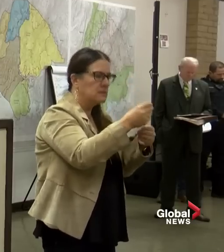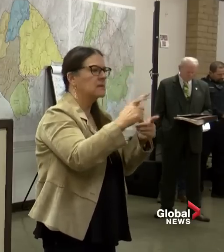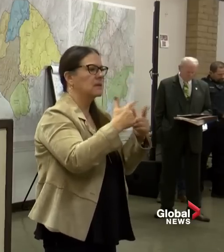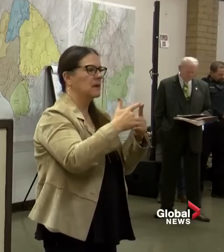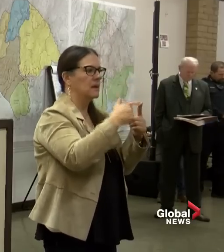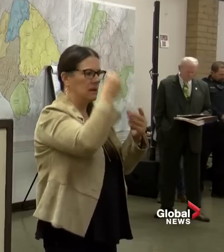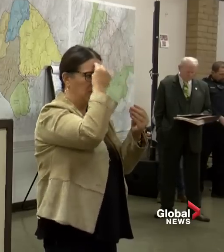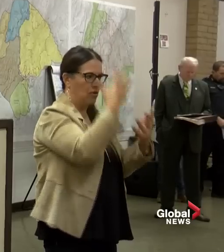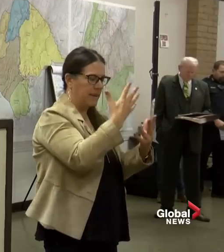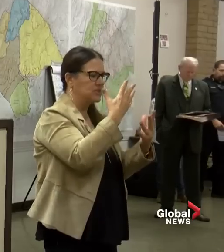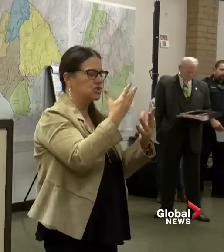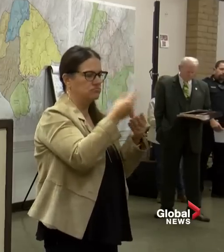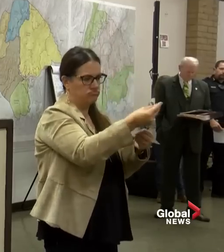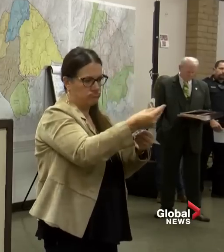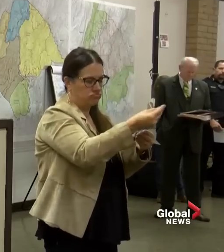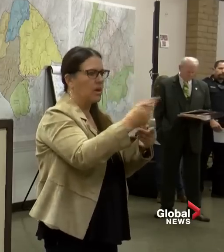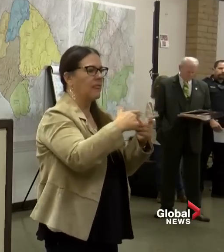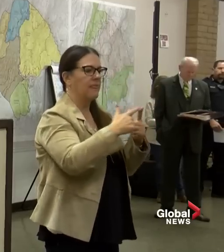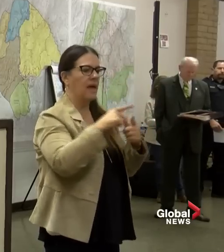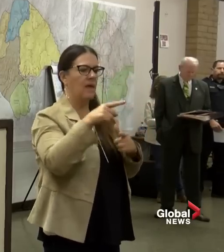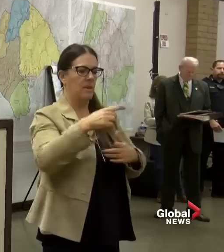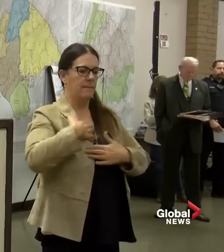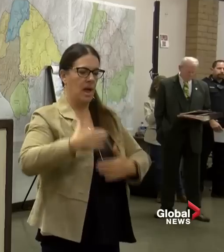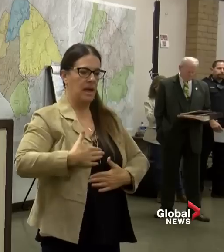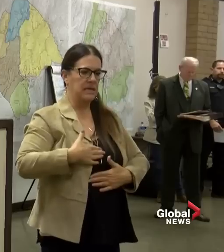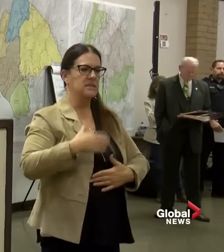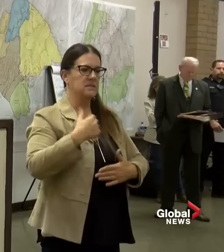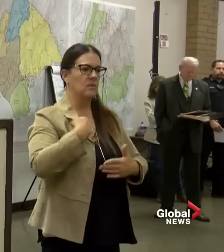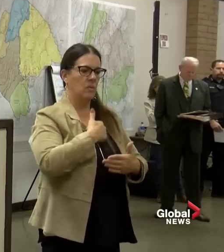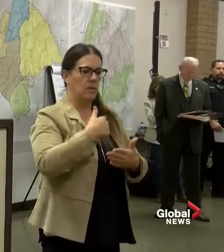the IDs from the remains that we're testing.